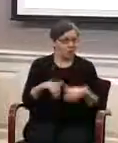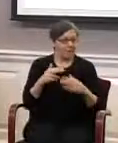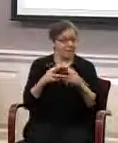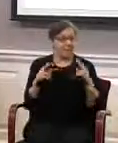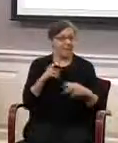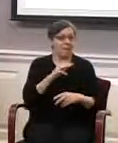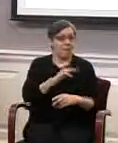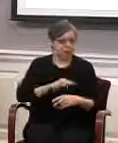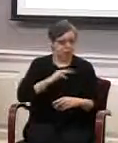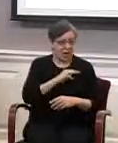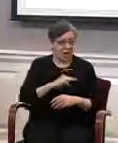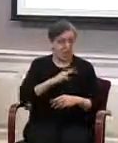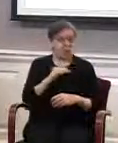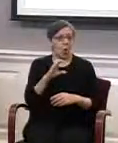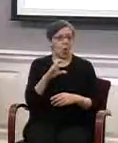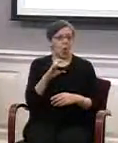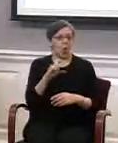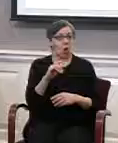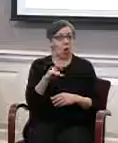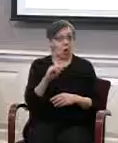colonial